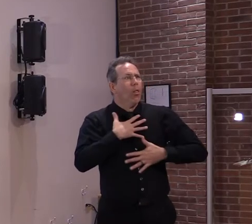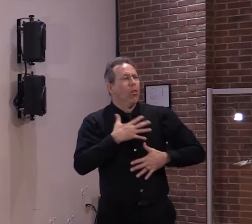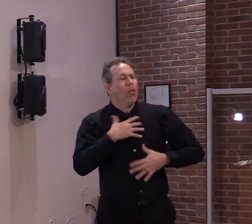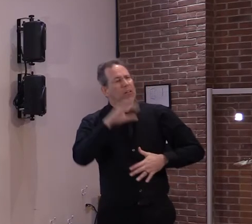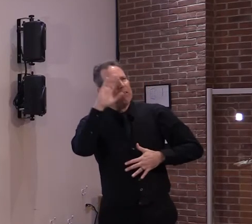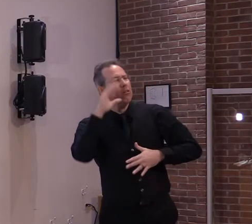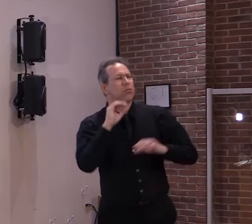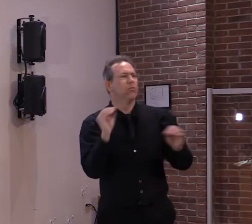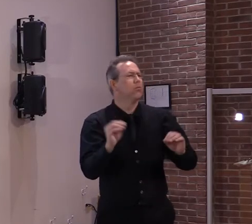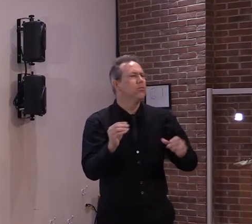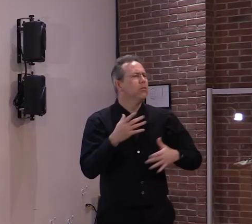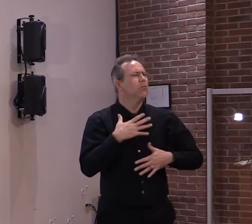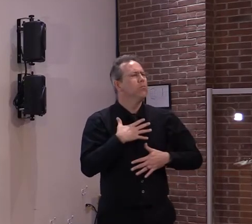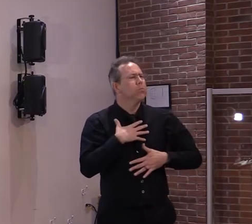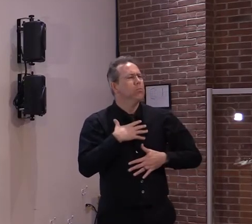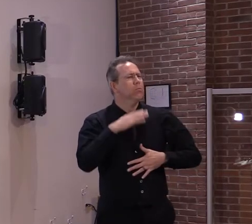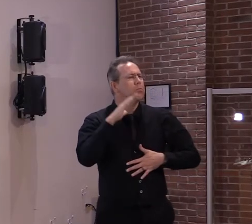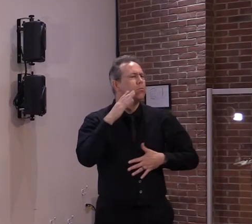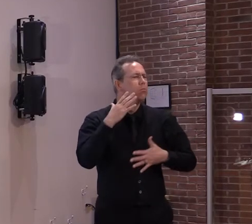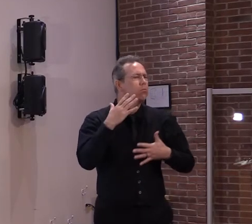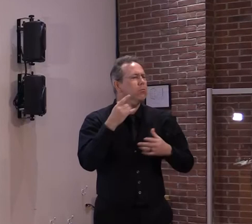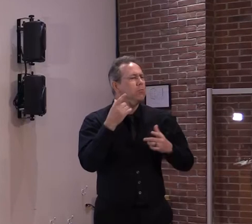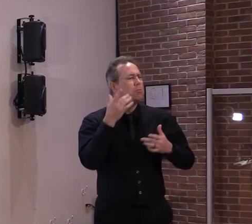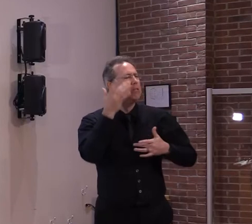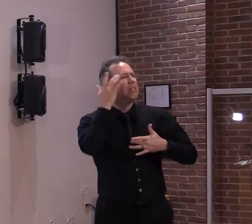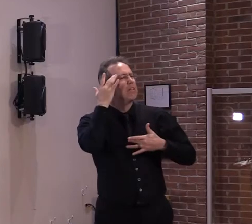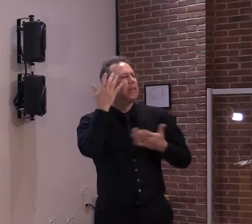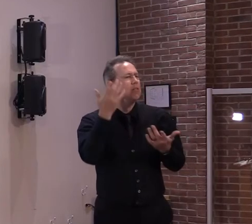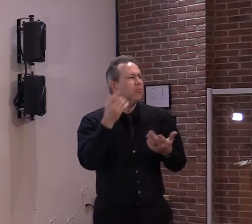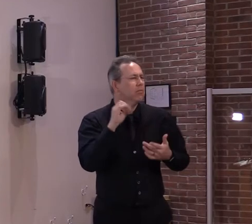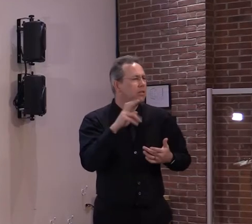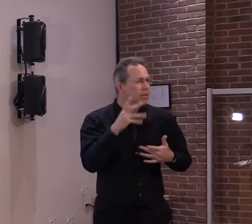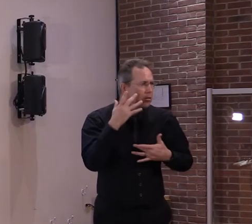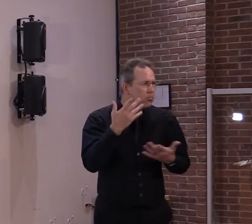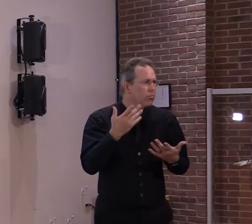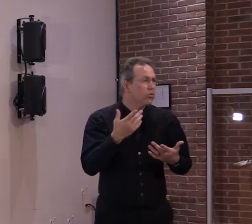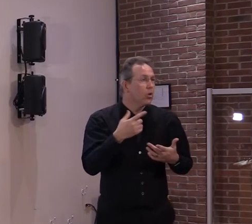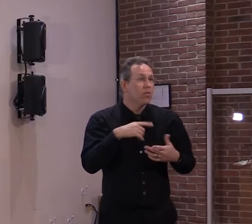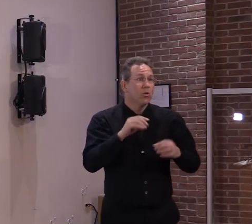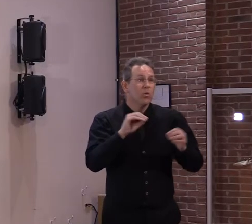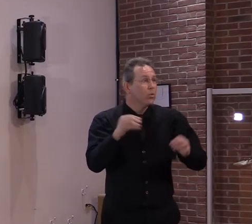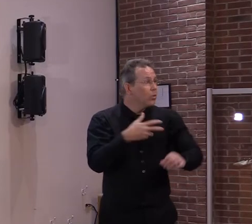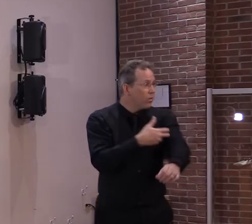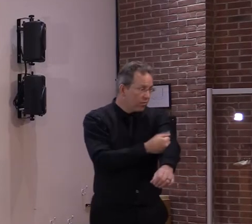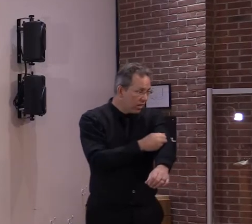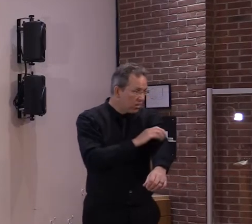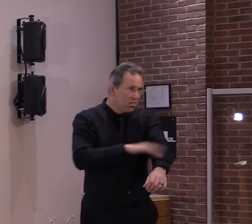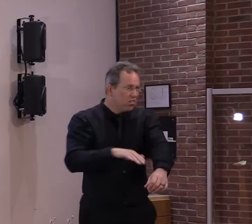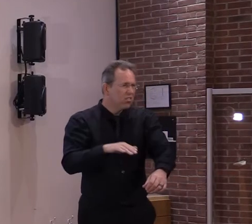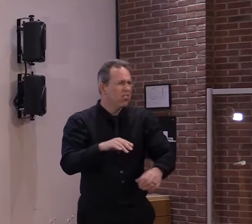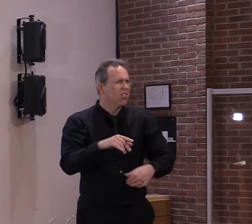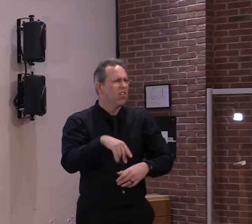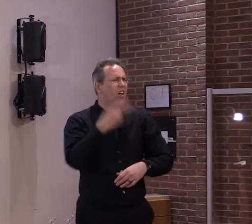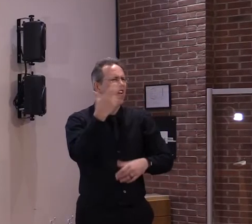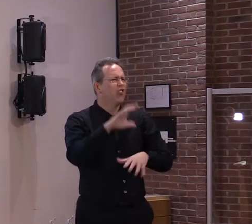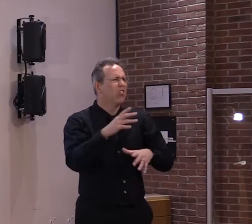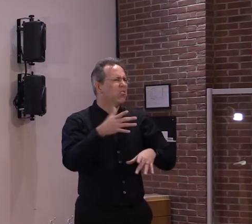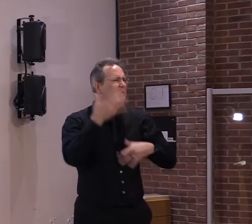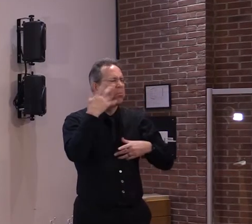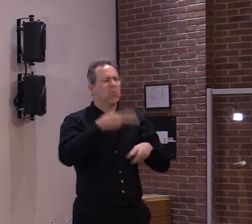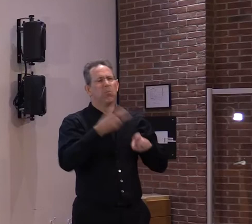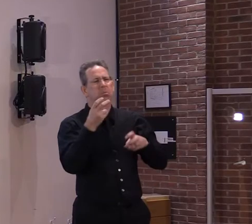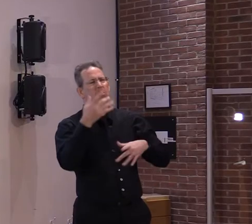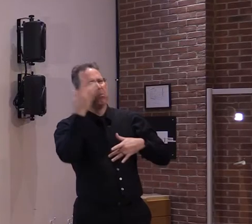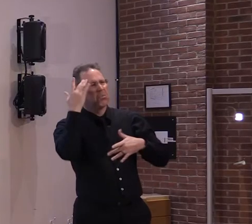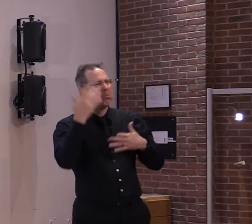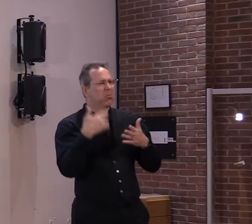Any vaccine, as we've sort of described, is going to have a failure rate of some discernible percent. In the current vaccines,